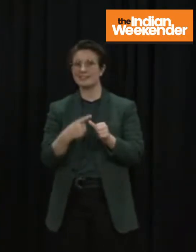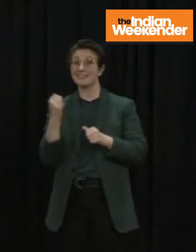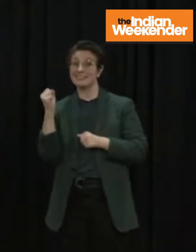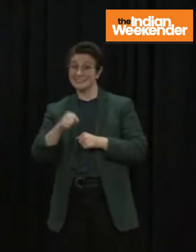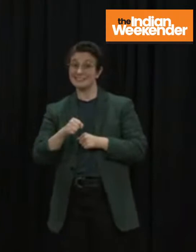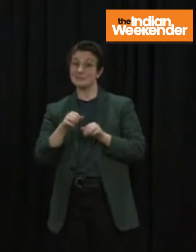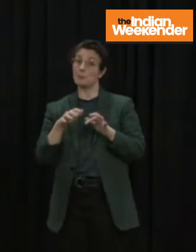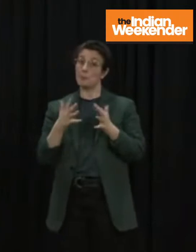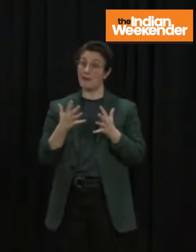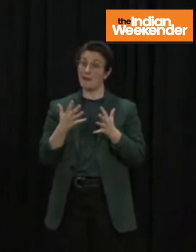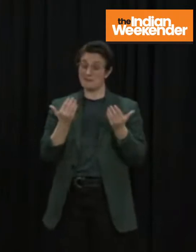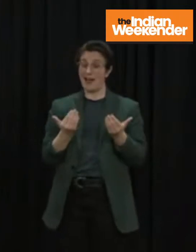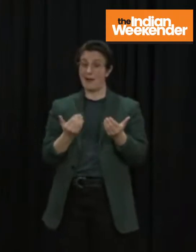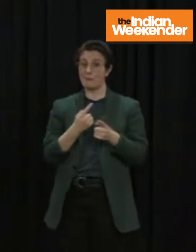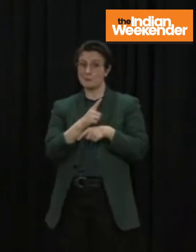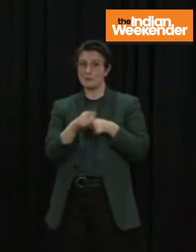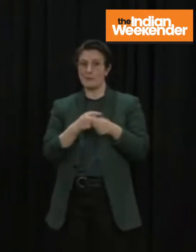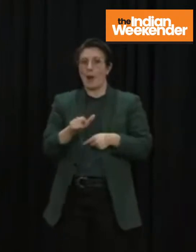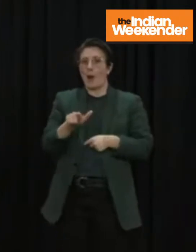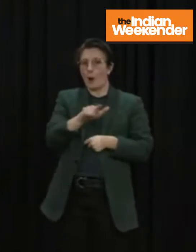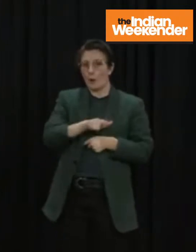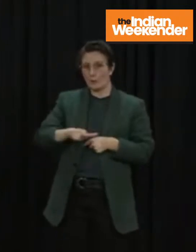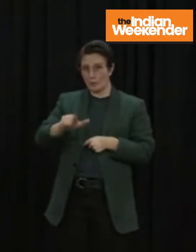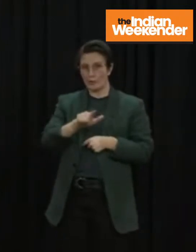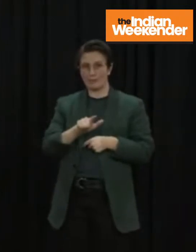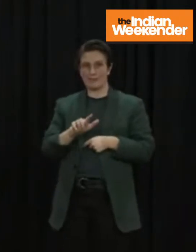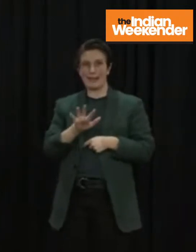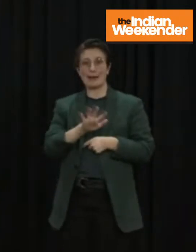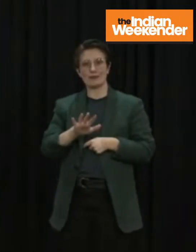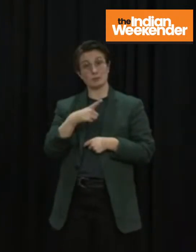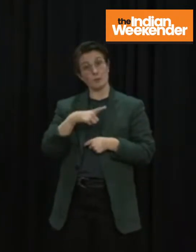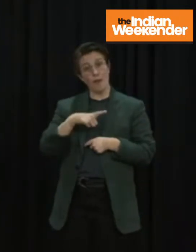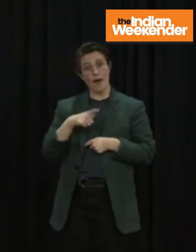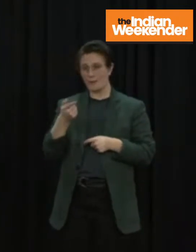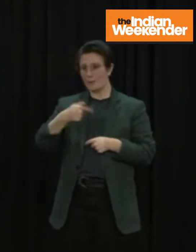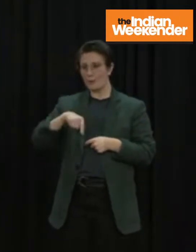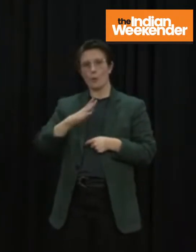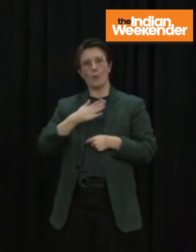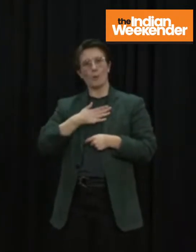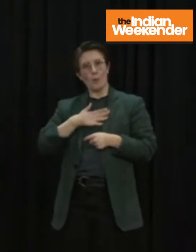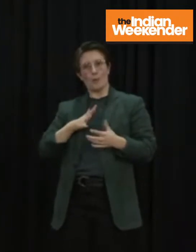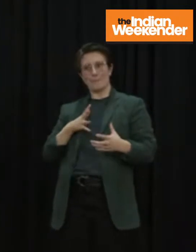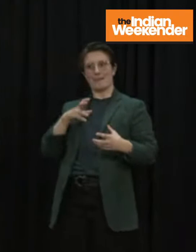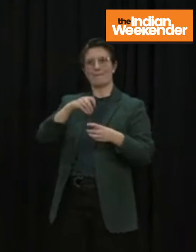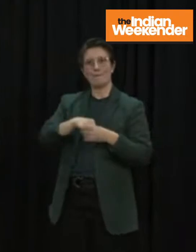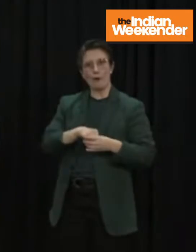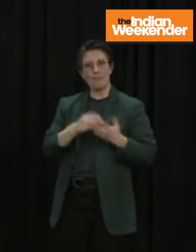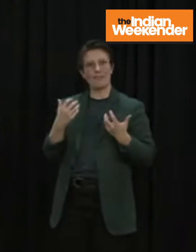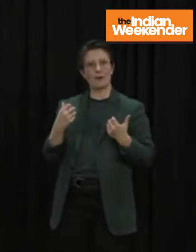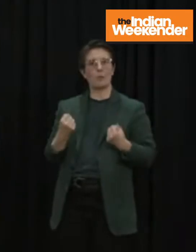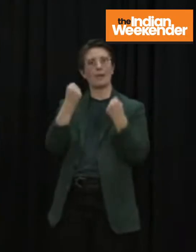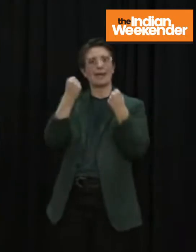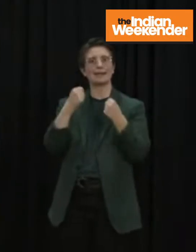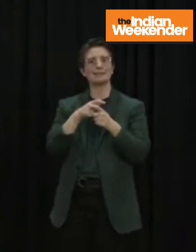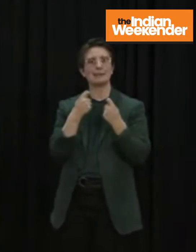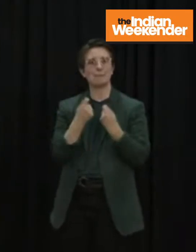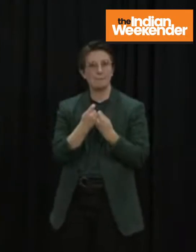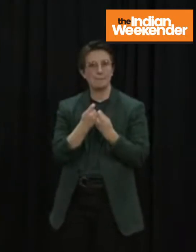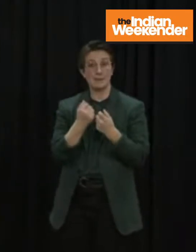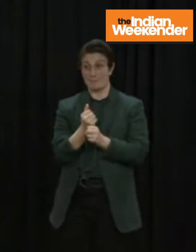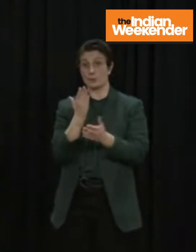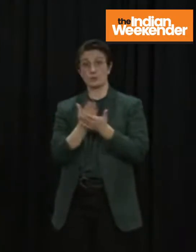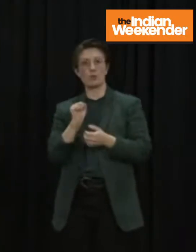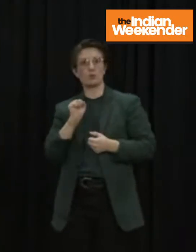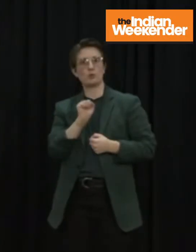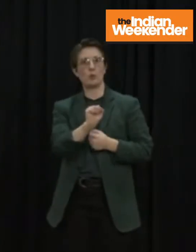this a bit more local, and so I would encourage everyone to look at those stats and make sure your neighbourhood and your community is getting the highest rates